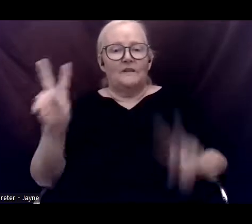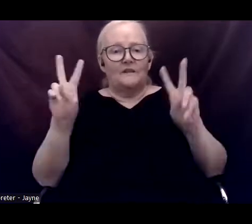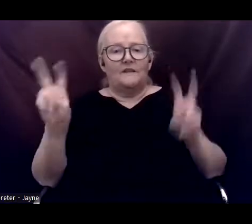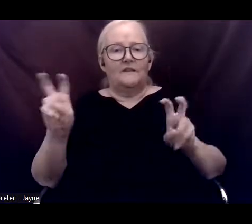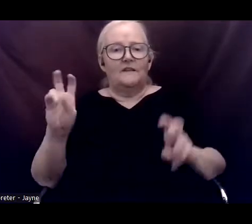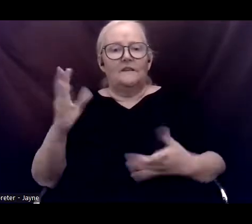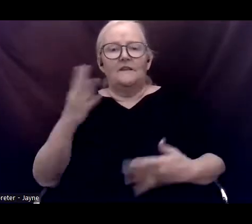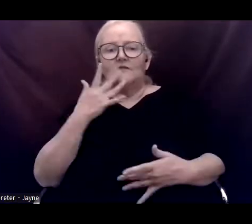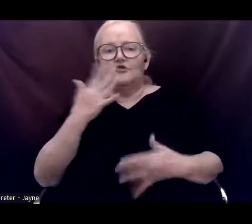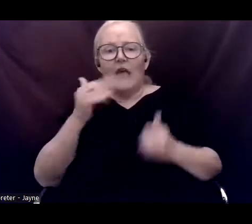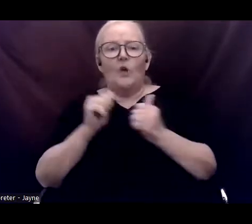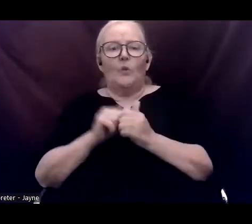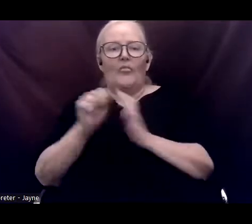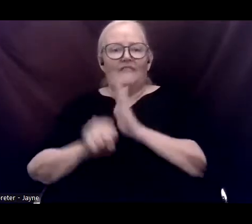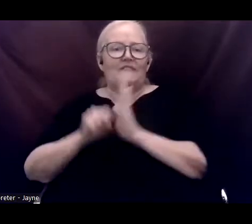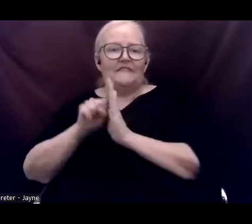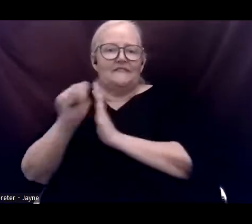Seasons.